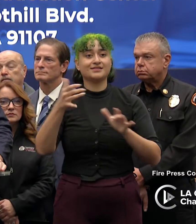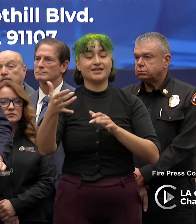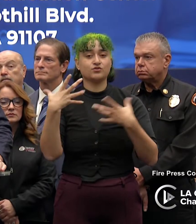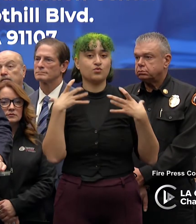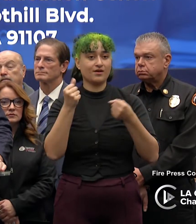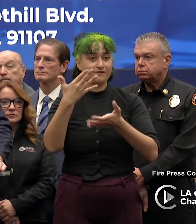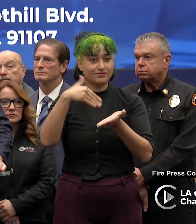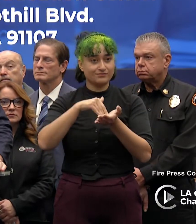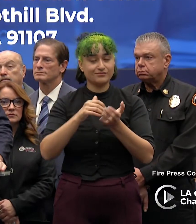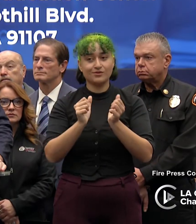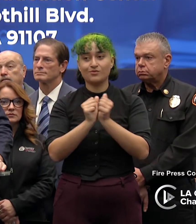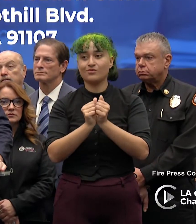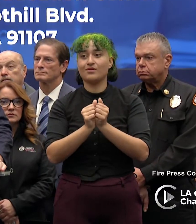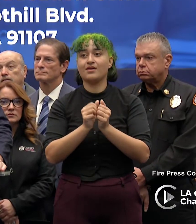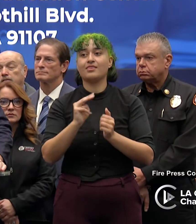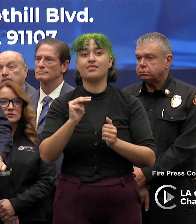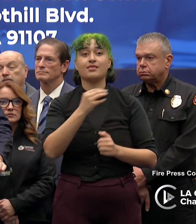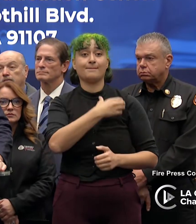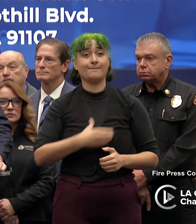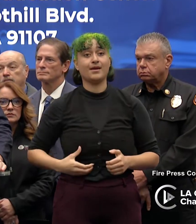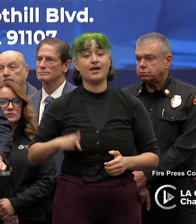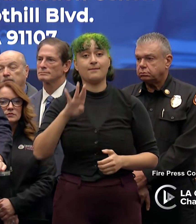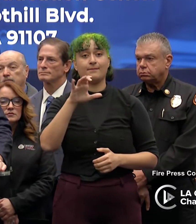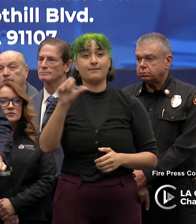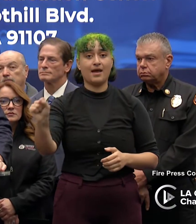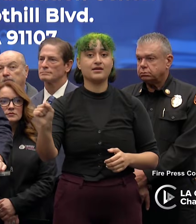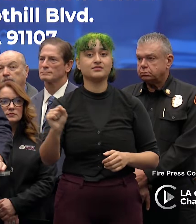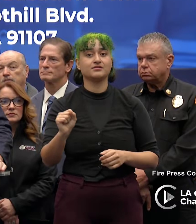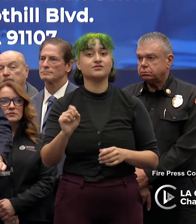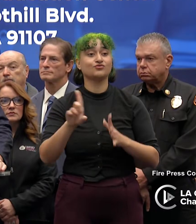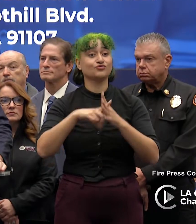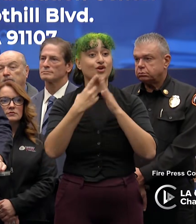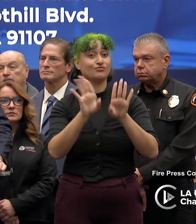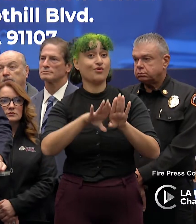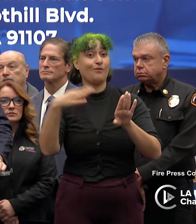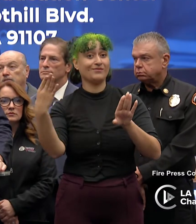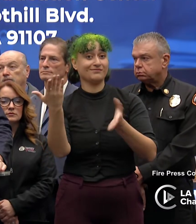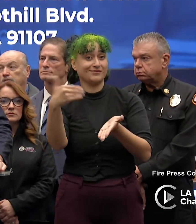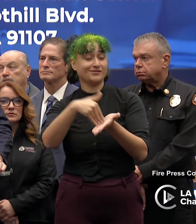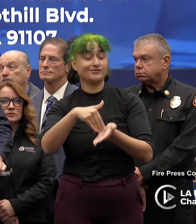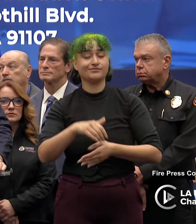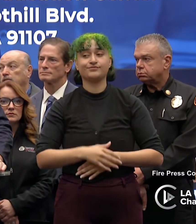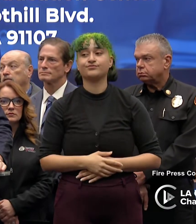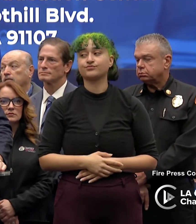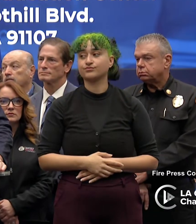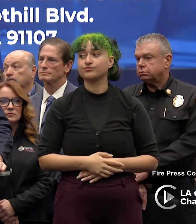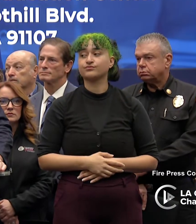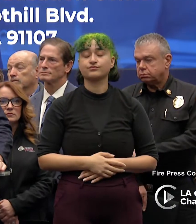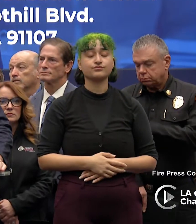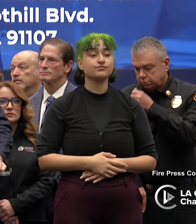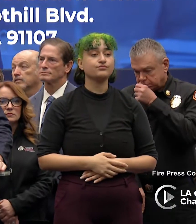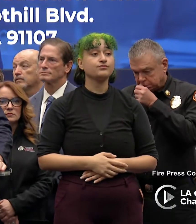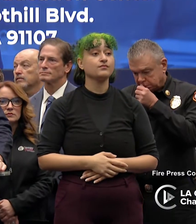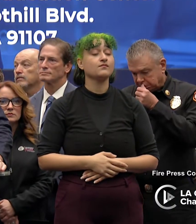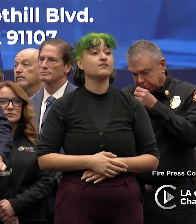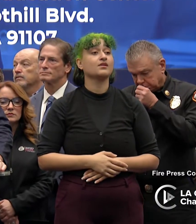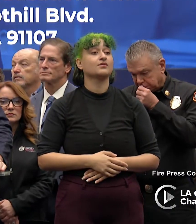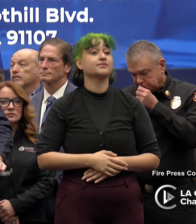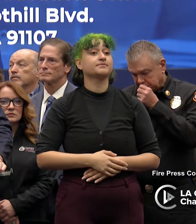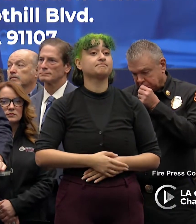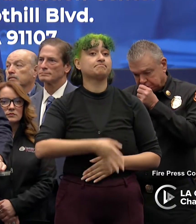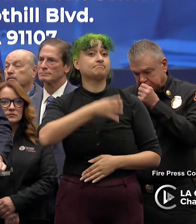Recovery Center with Mayor Bass to mark its opening. And as was discussed,